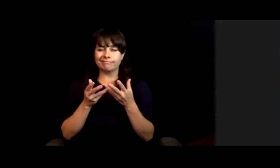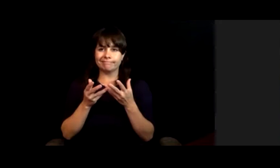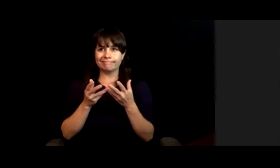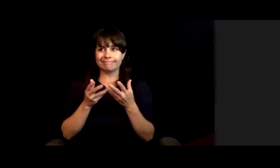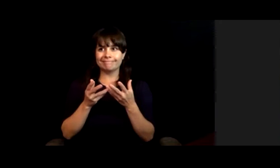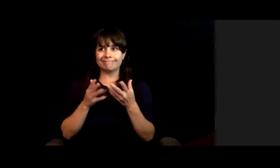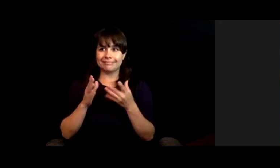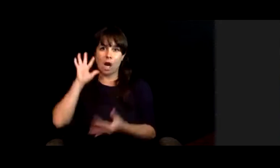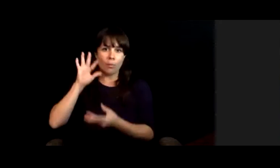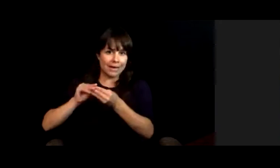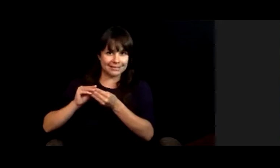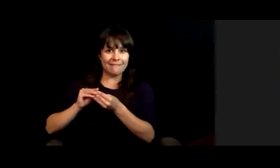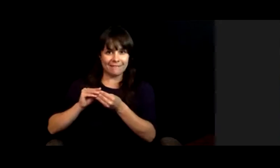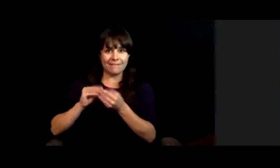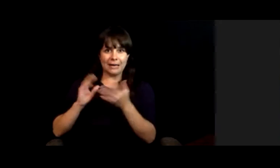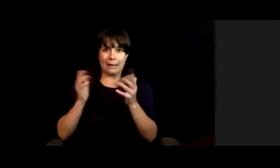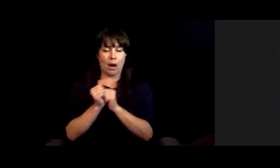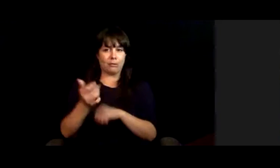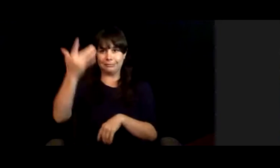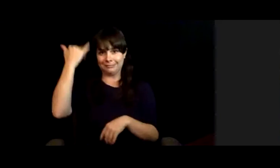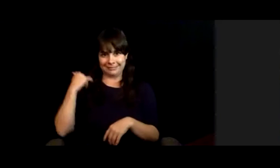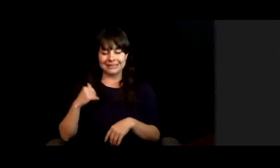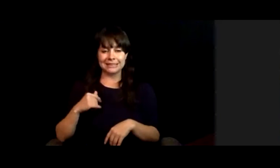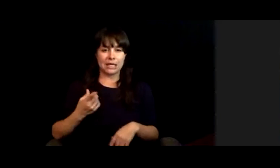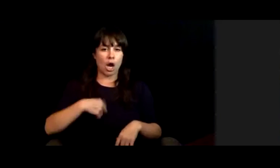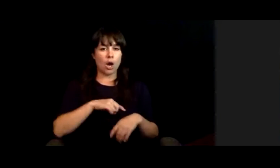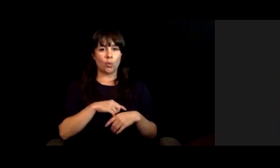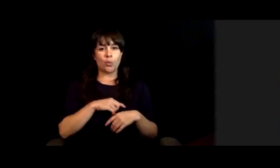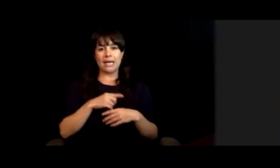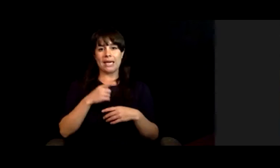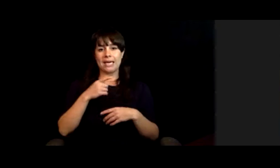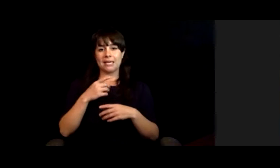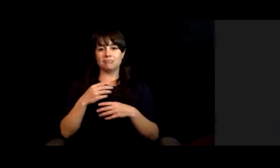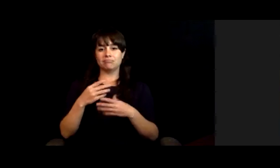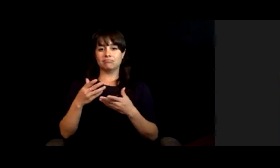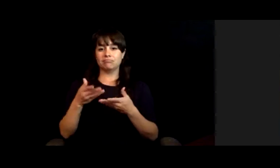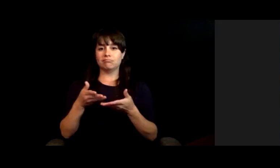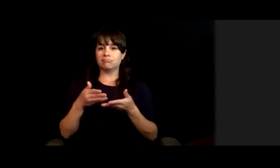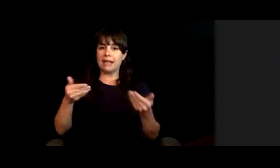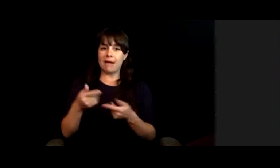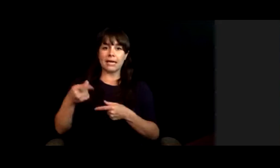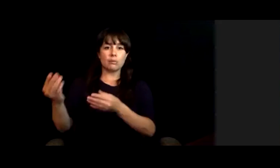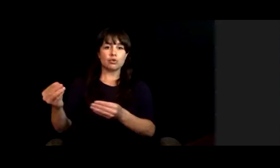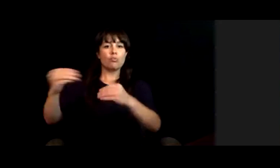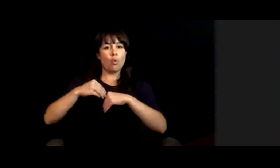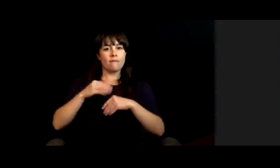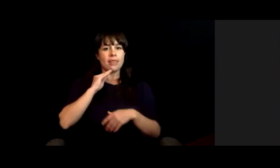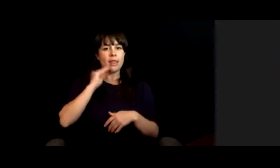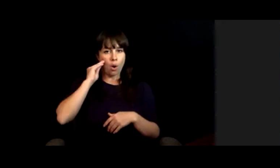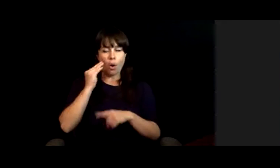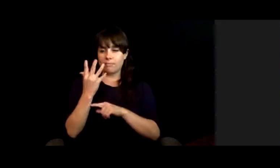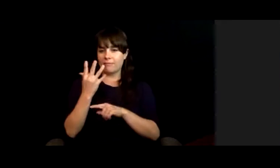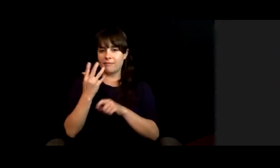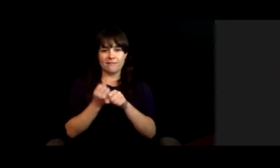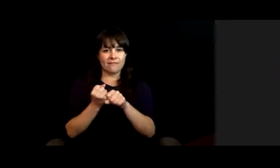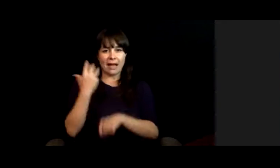guess, than I ever expected. We moved them into our house 5 years ago to take care of them and to be there for them in their